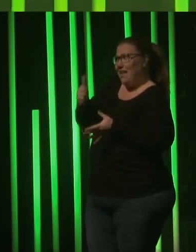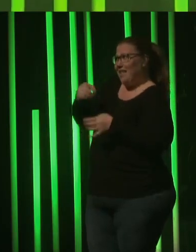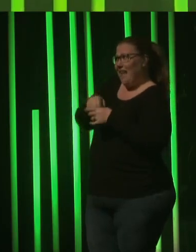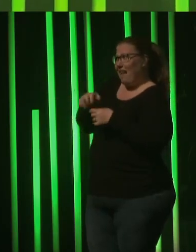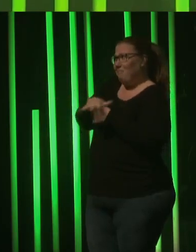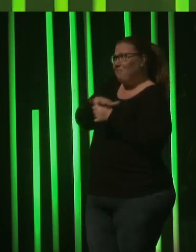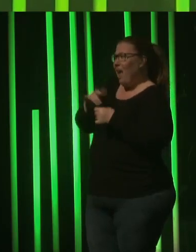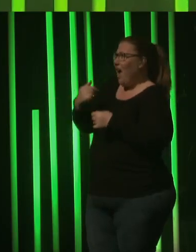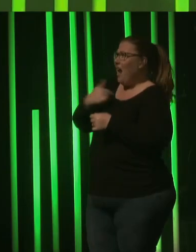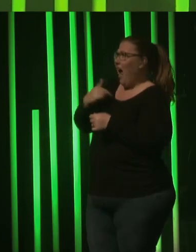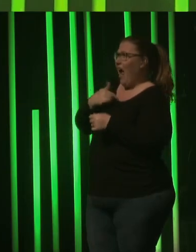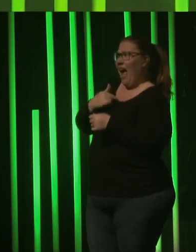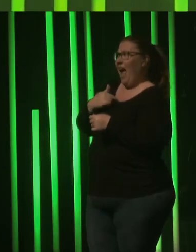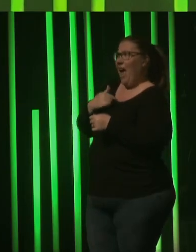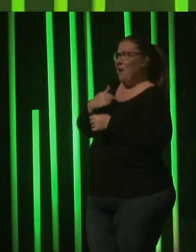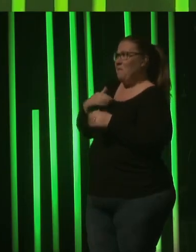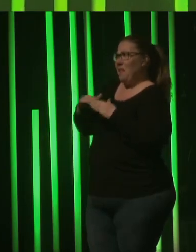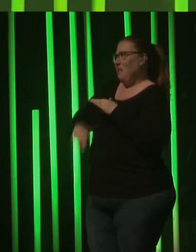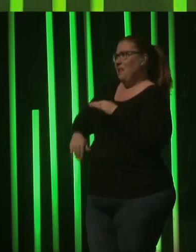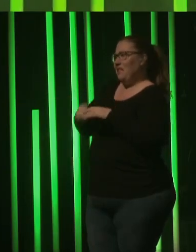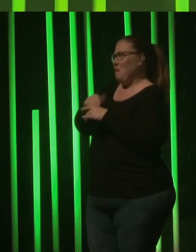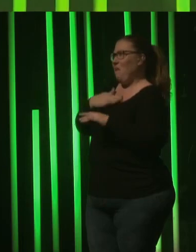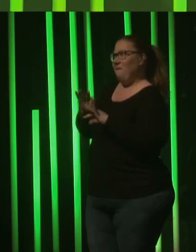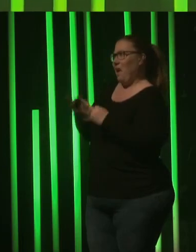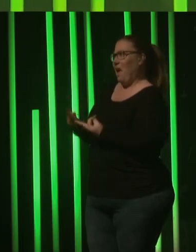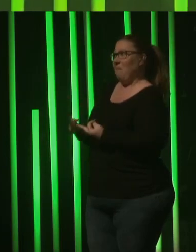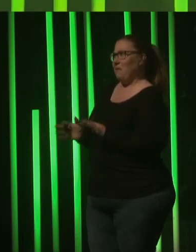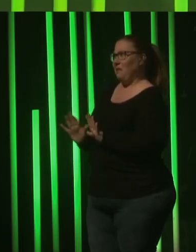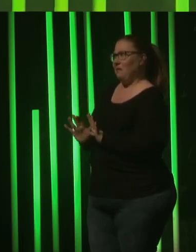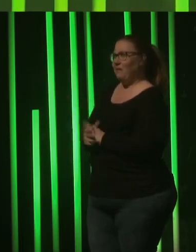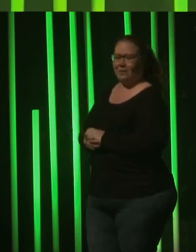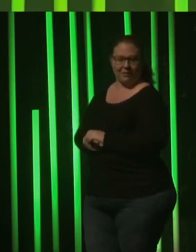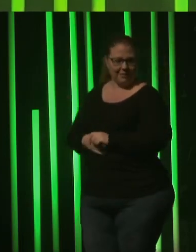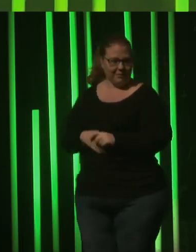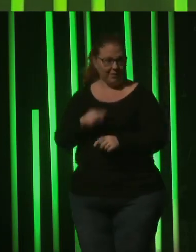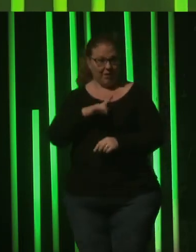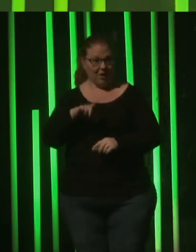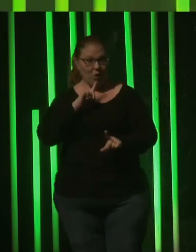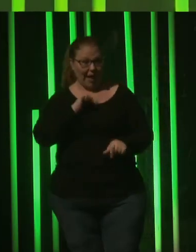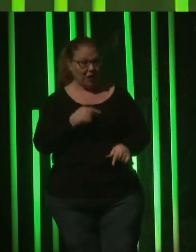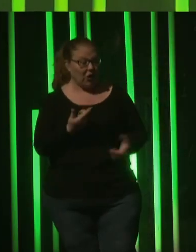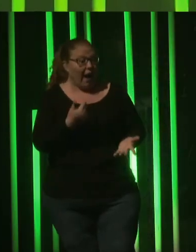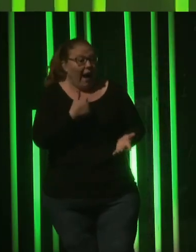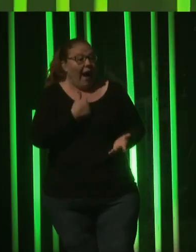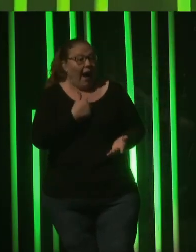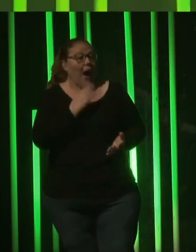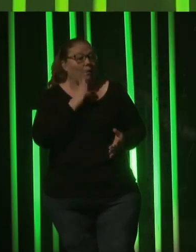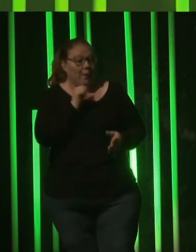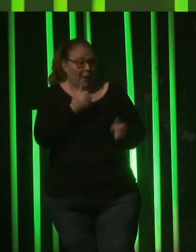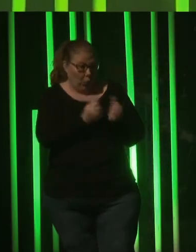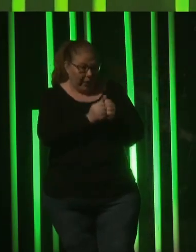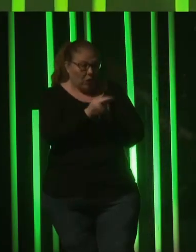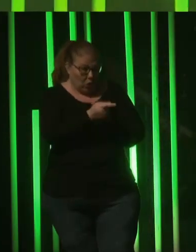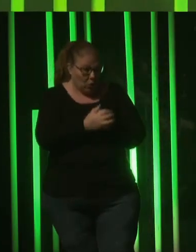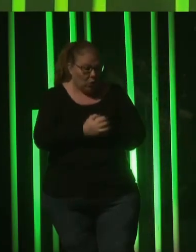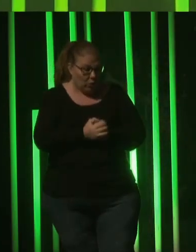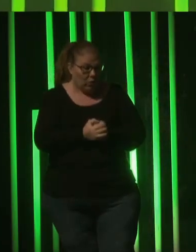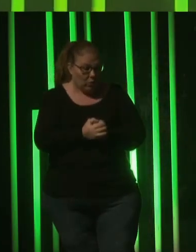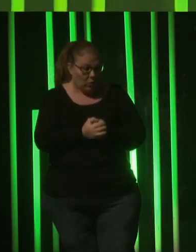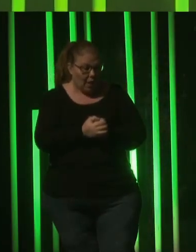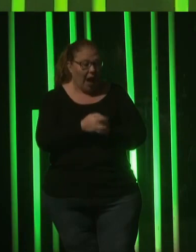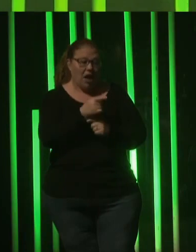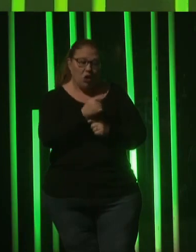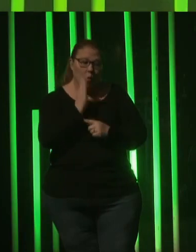Manasseh, and I am the least in my family. The Lord answered, I will be with you, and